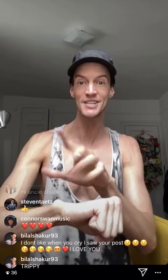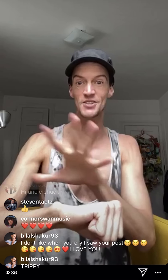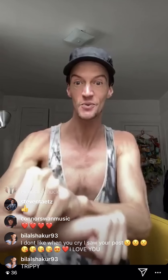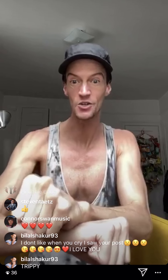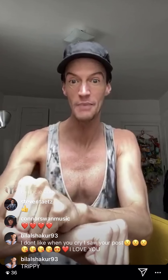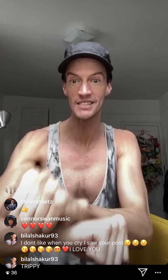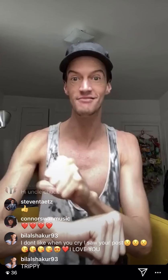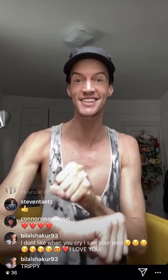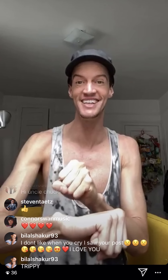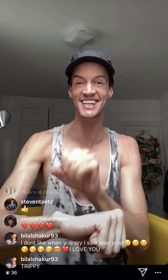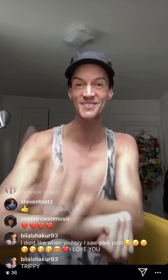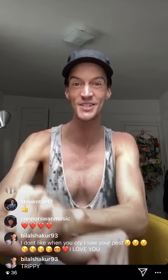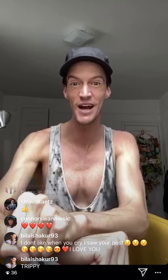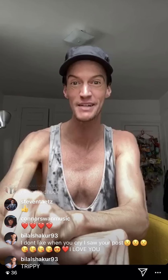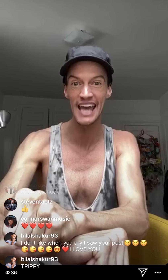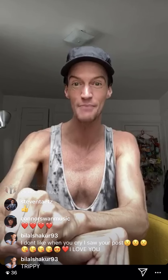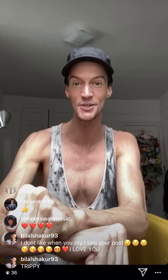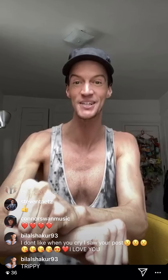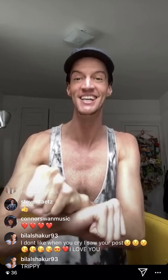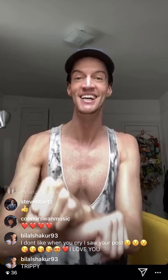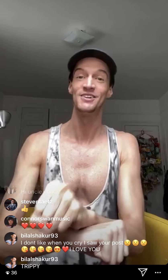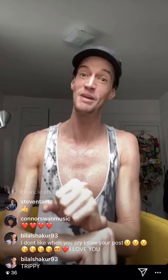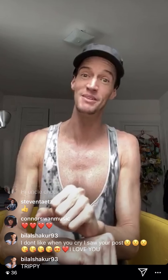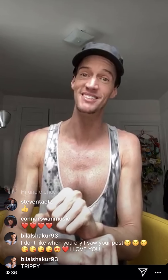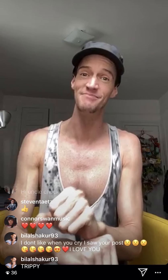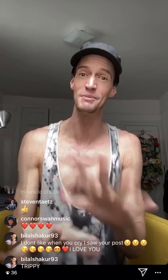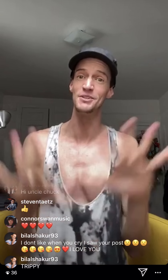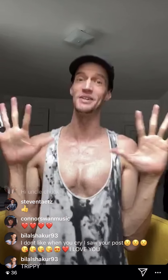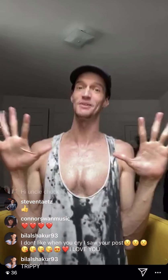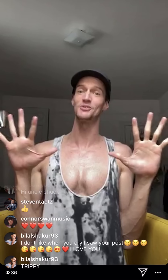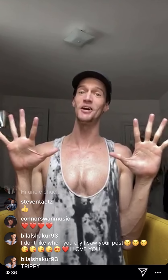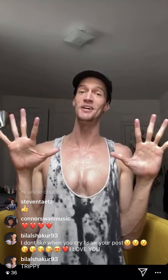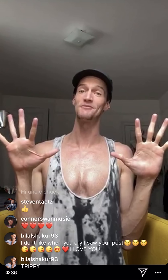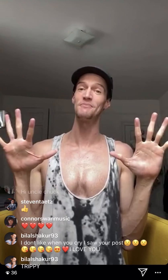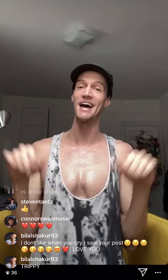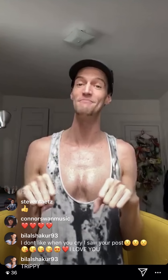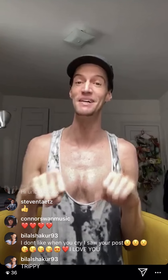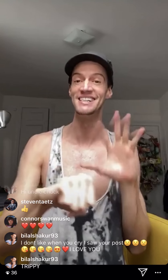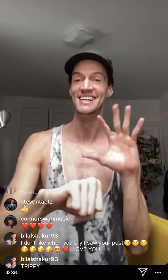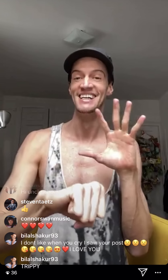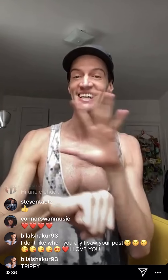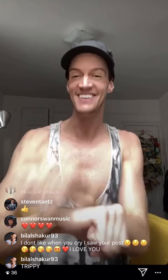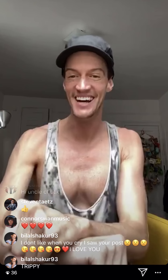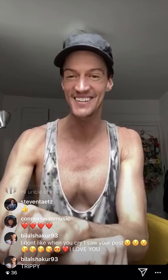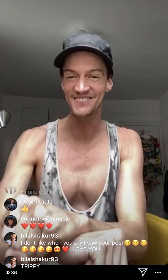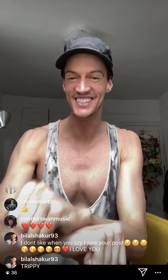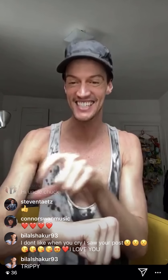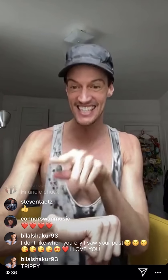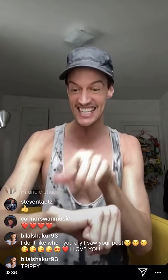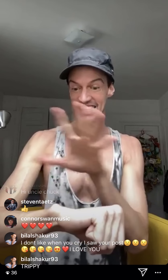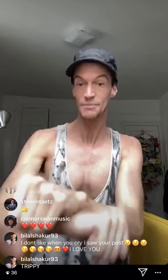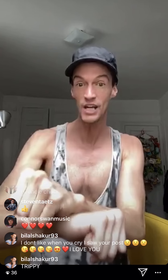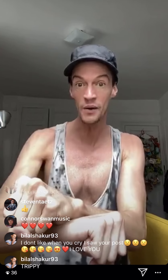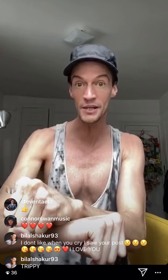grab it. You want to grab it and capture it, or maybe you want to withdraw from that. But just to see something, oh, I'm going to grab